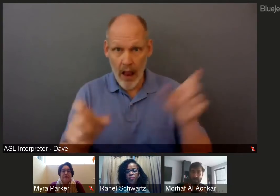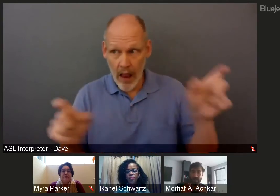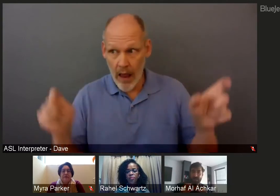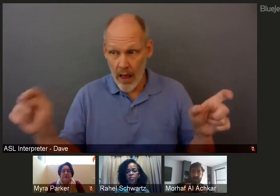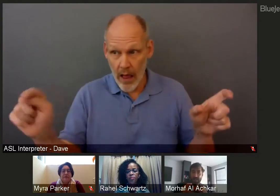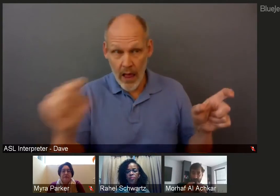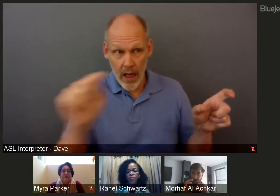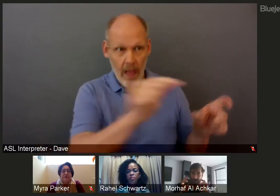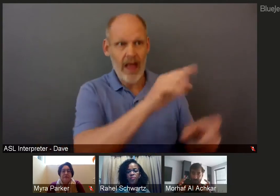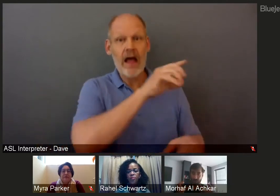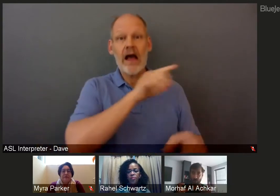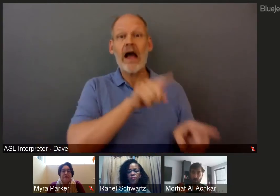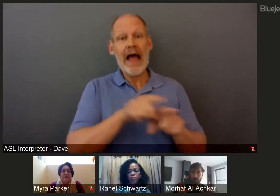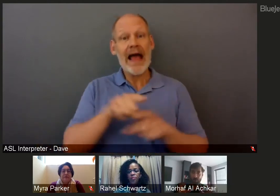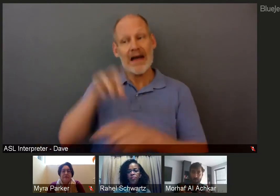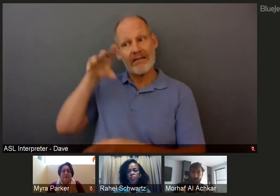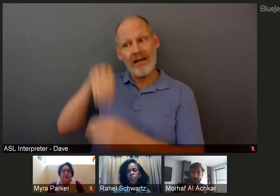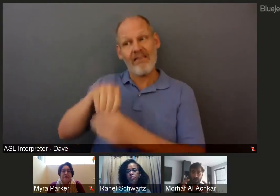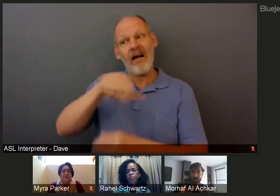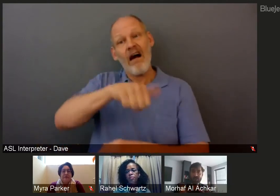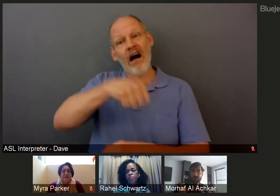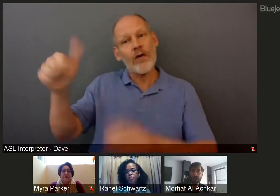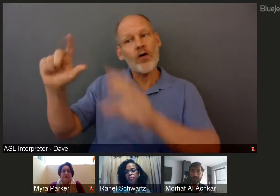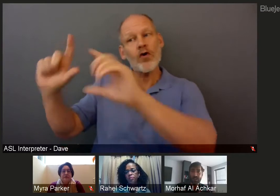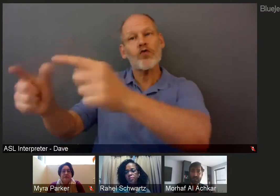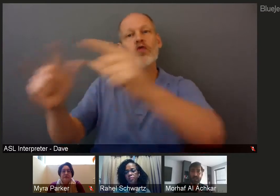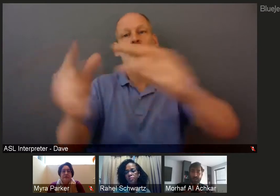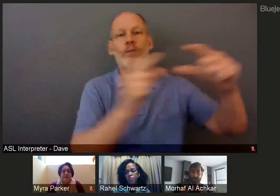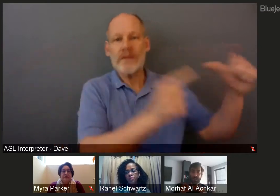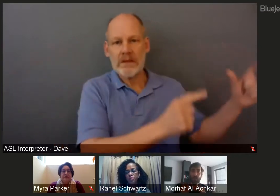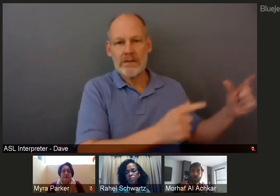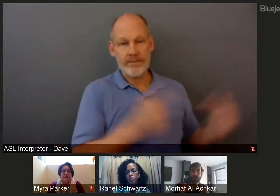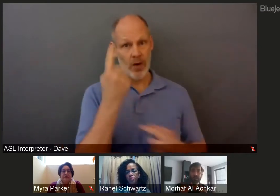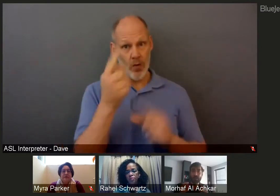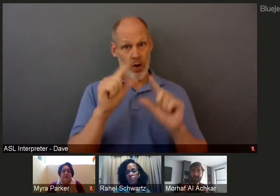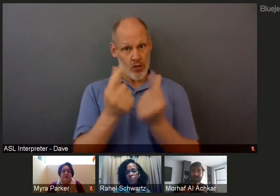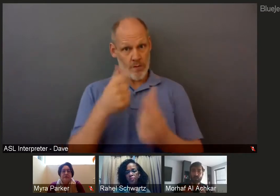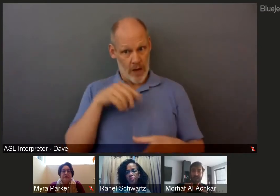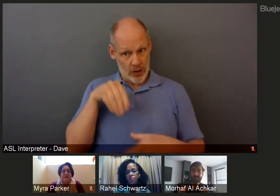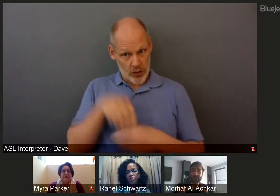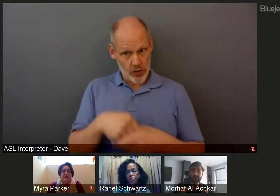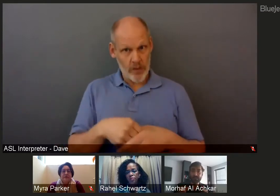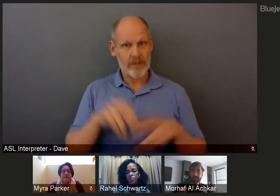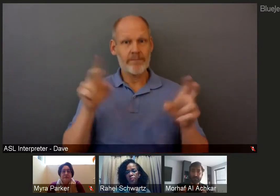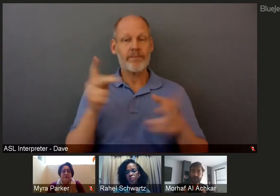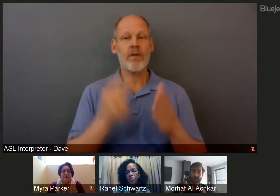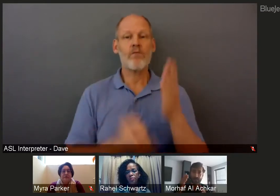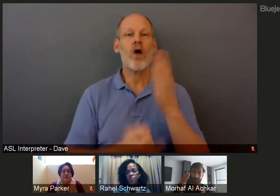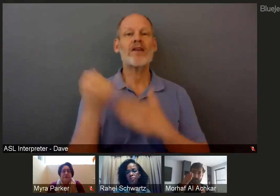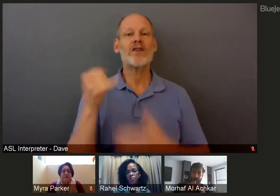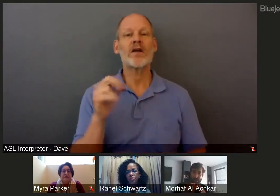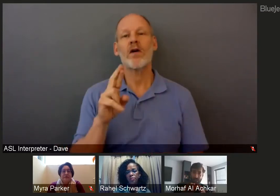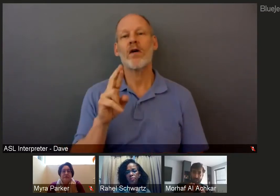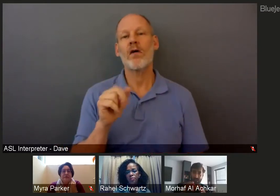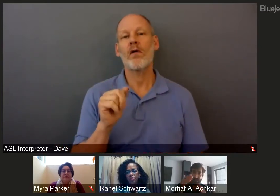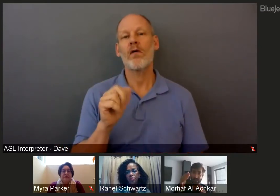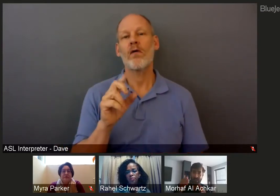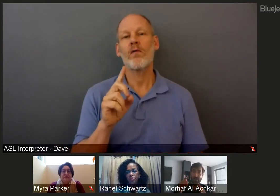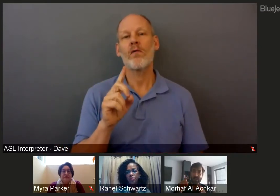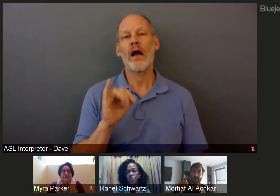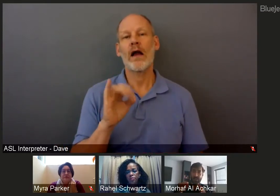participated with others to develop a group to launch a project. We called it Project Radical, which is